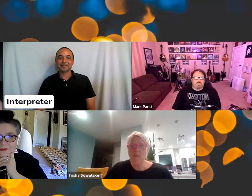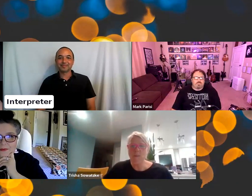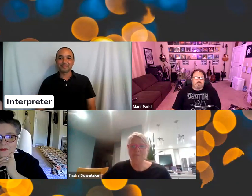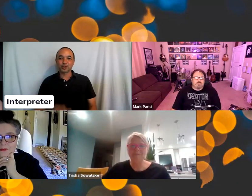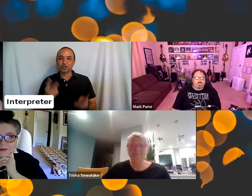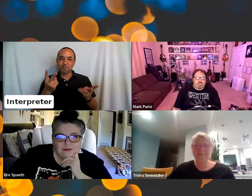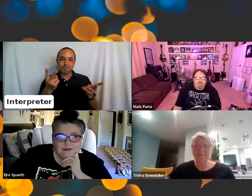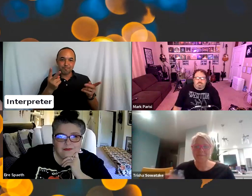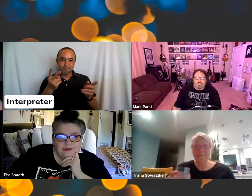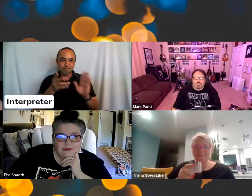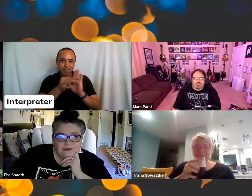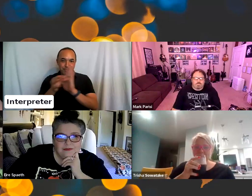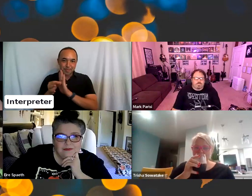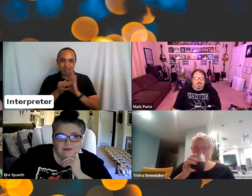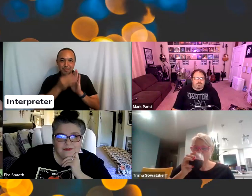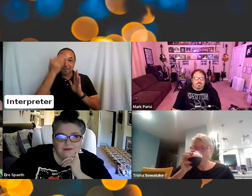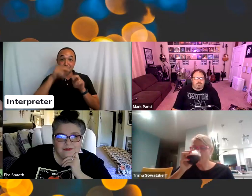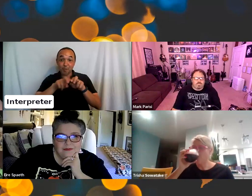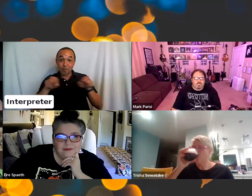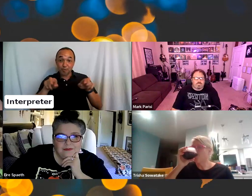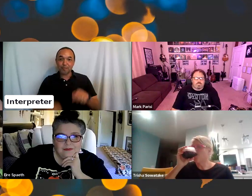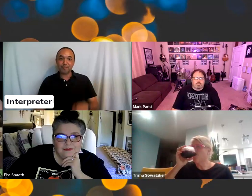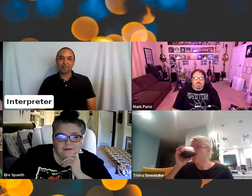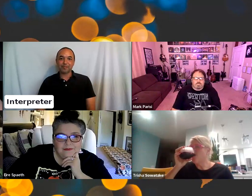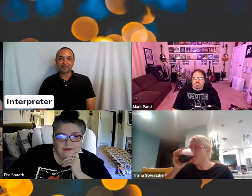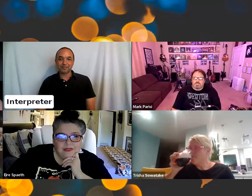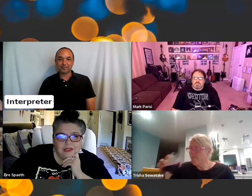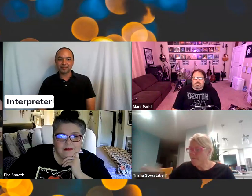row. Let me just